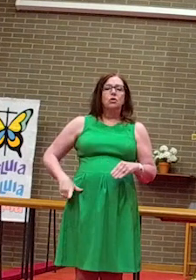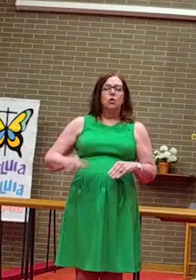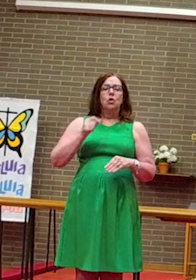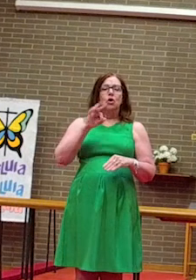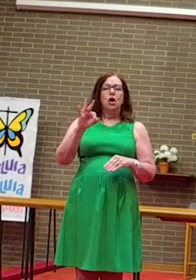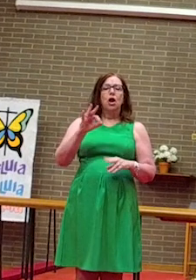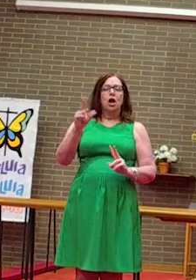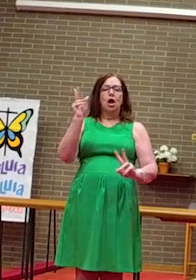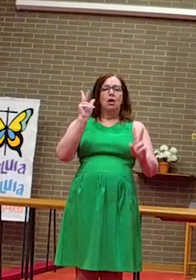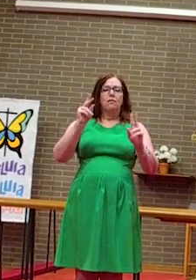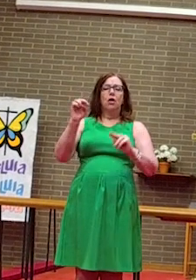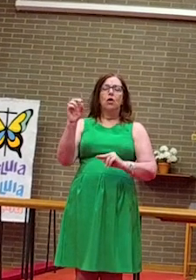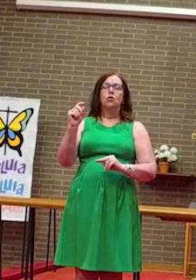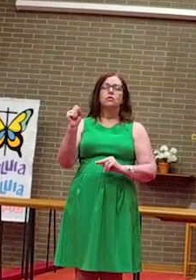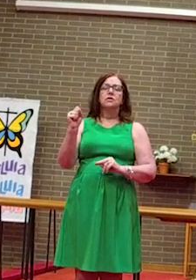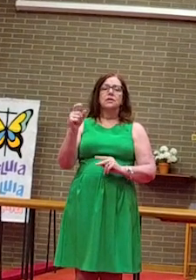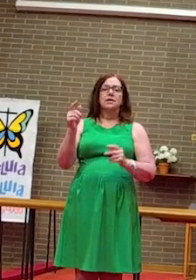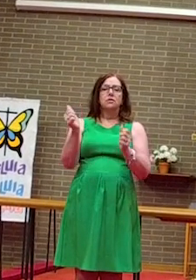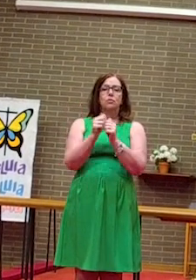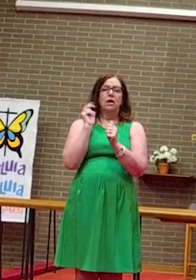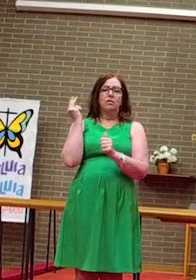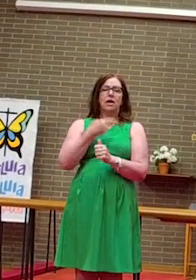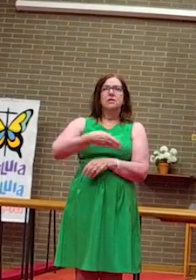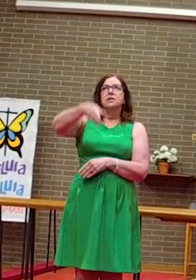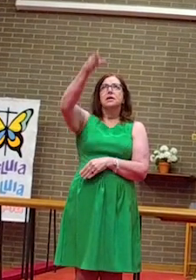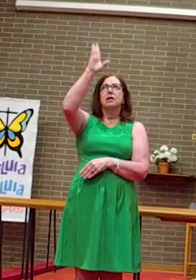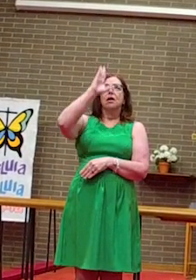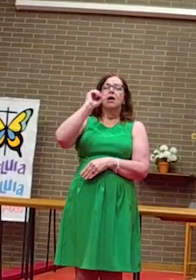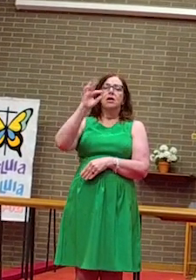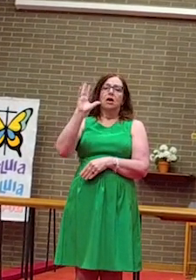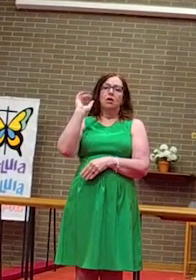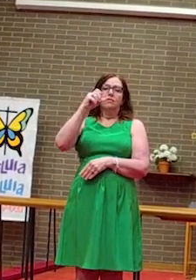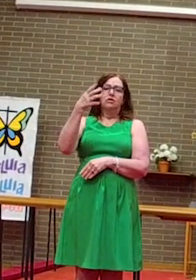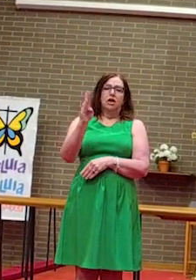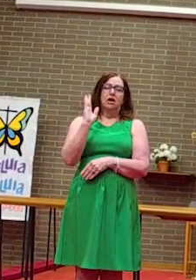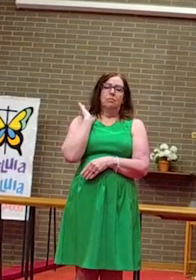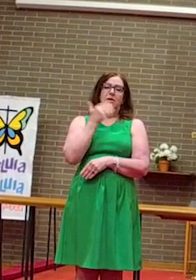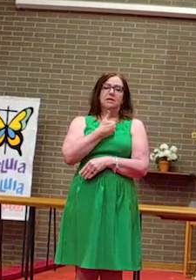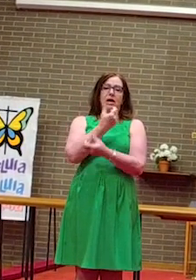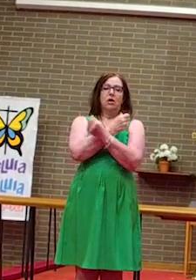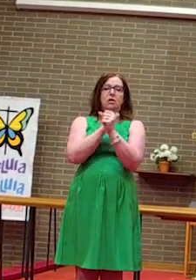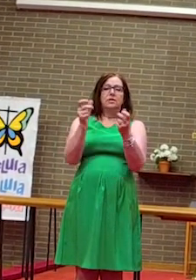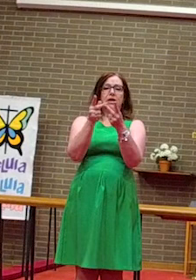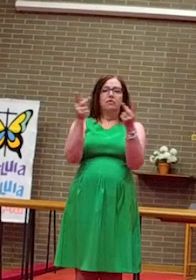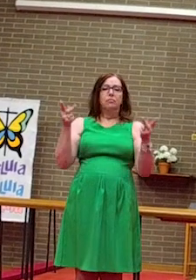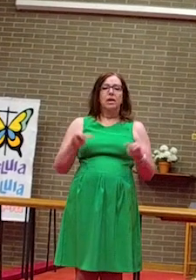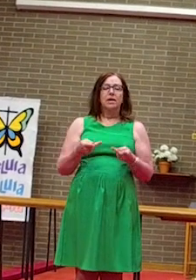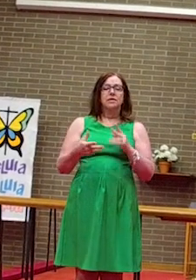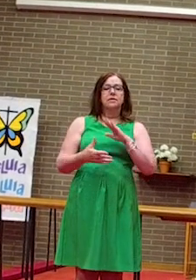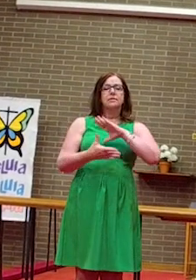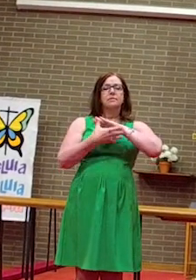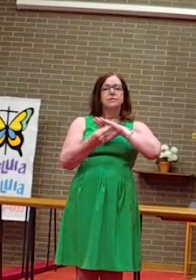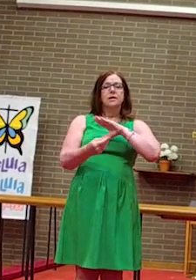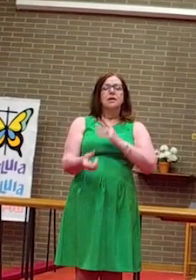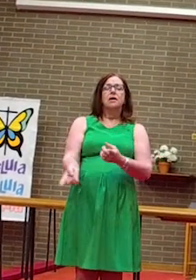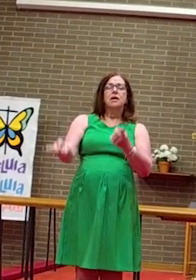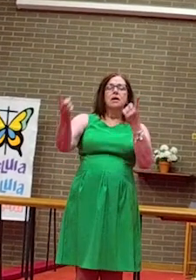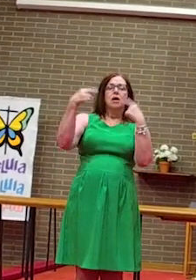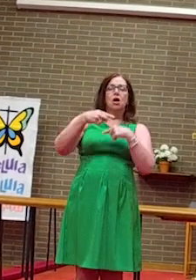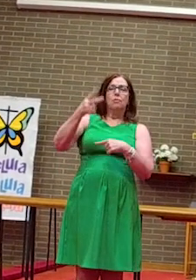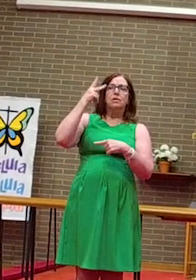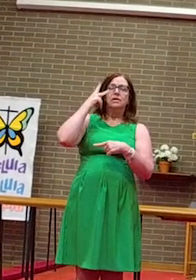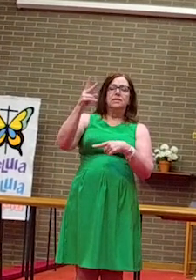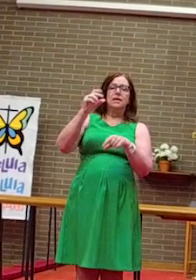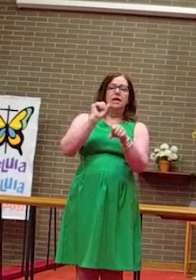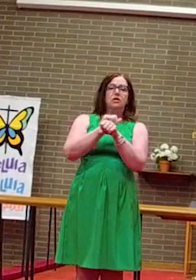us. The God of Jacob is our fortress. Come, behold the works of the